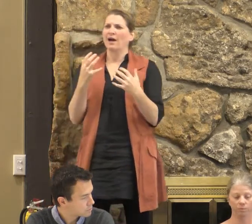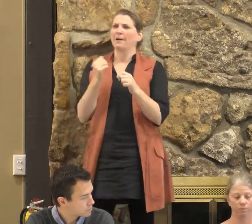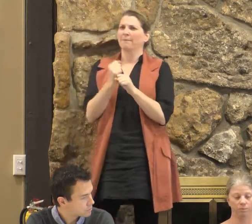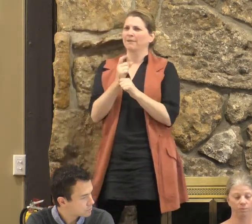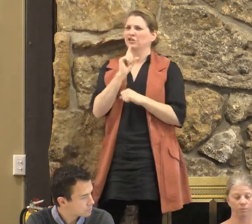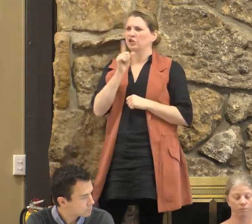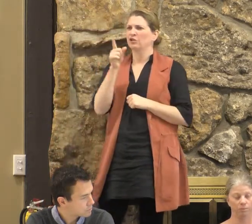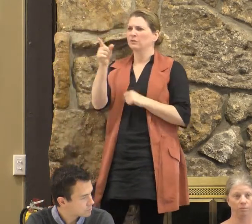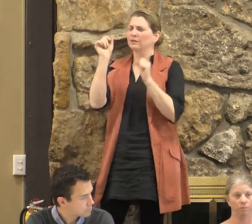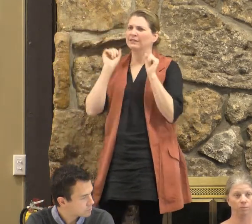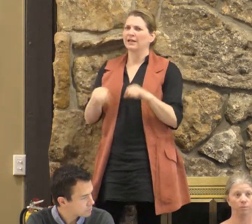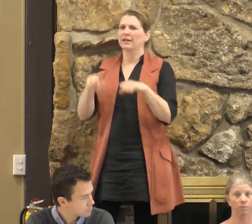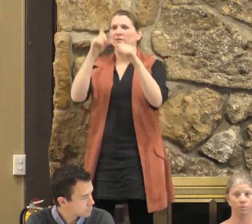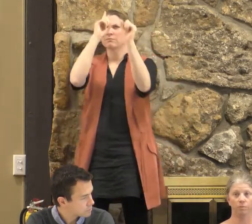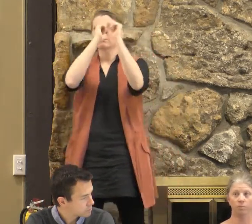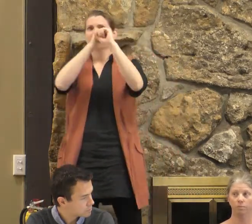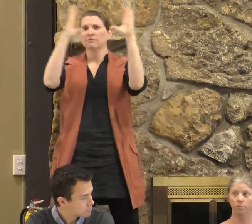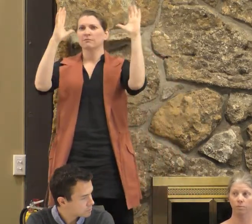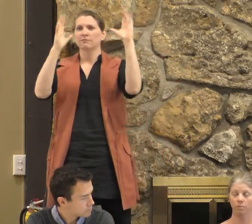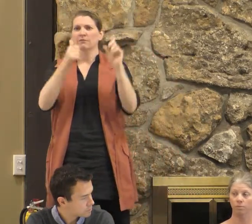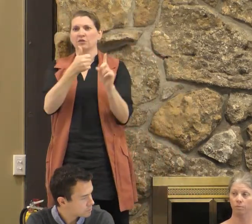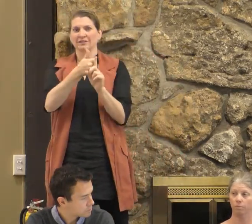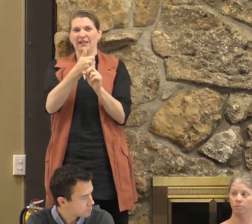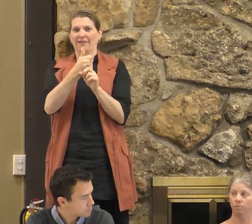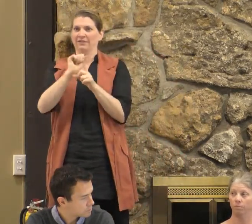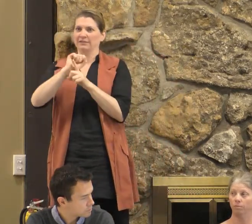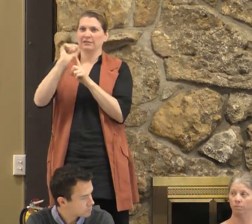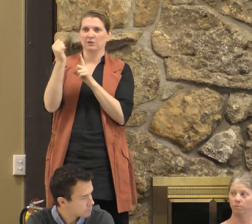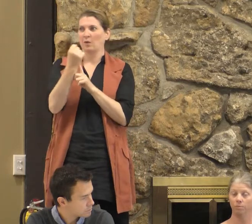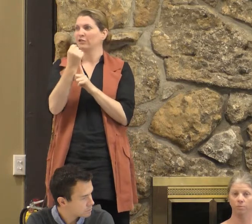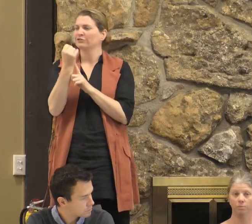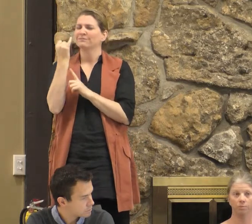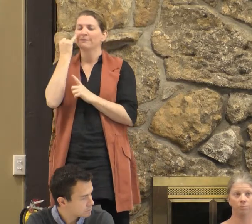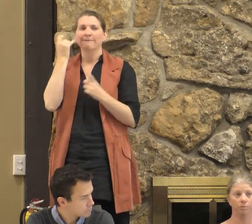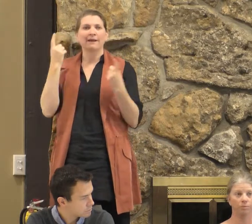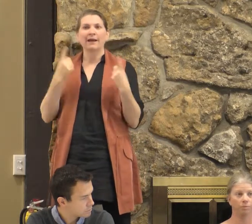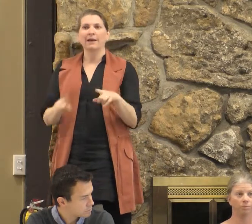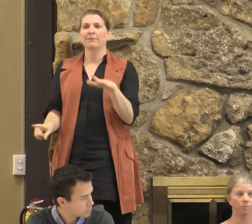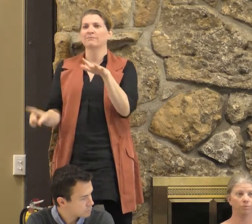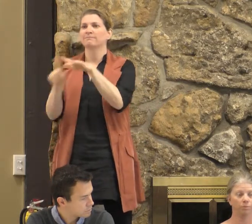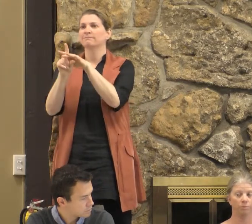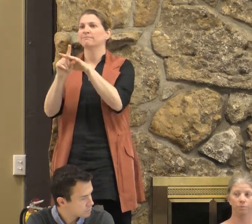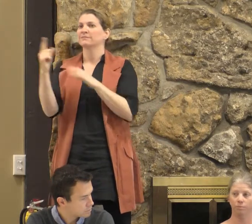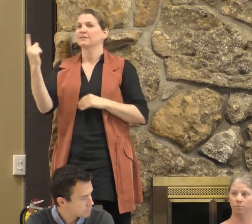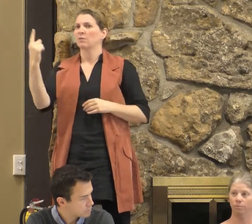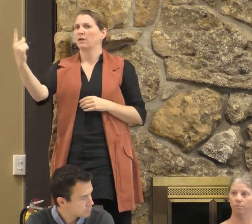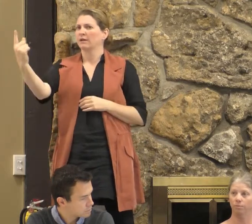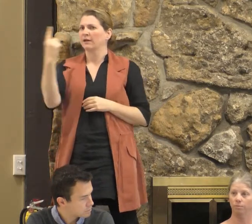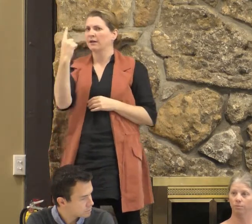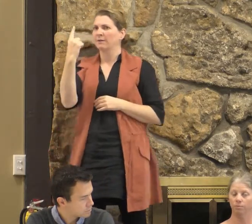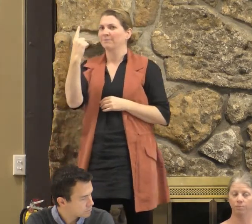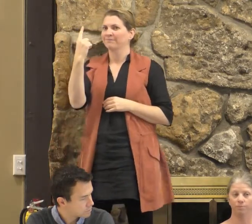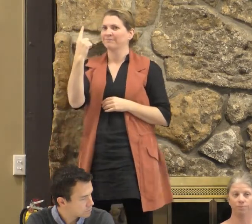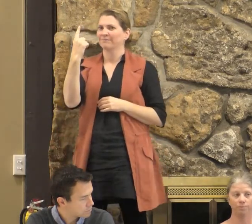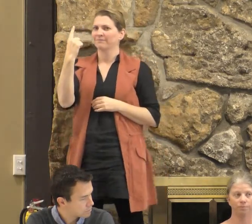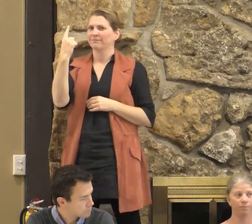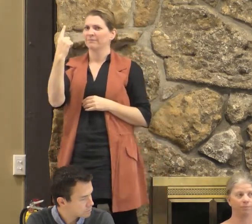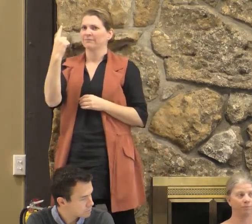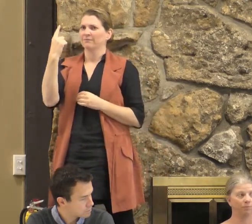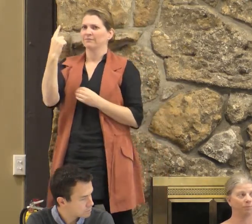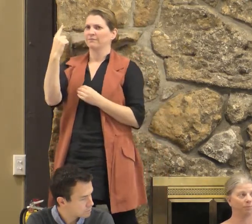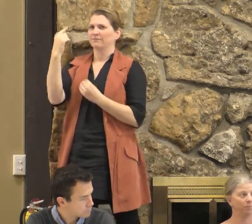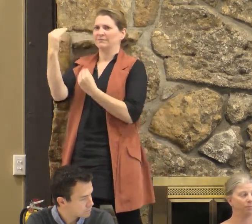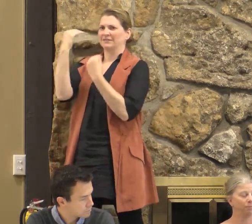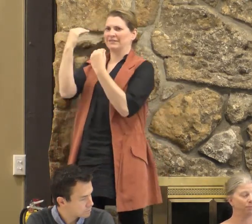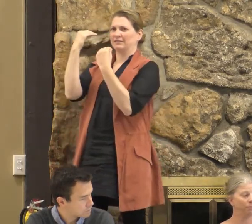whoever's teaching you something is not teaching you in the way that you're used to, whether it's auditory, visual, kinesthetic, it's not what you're